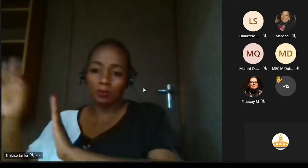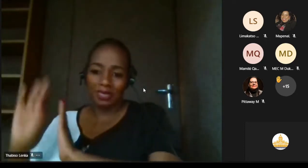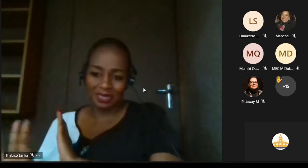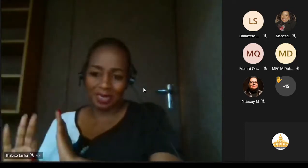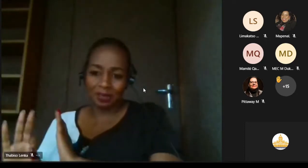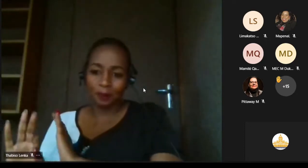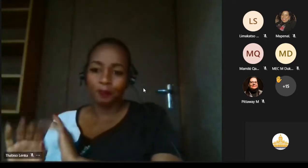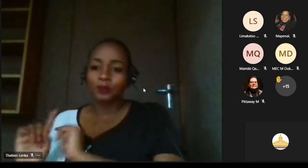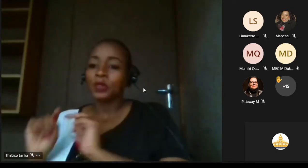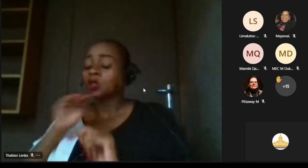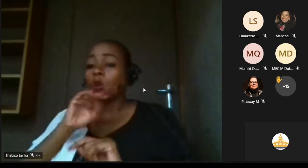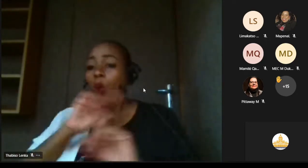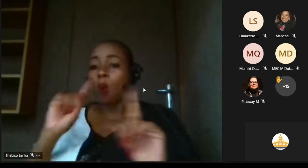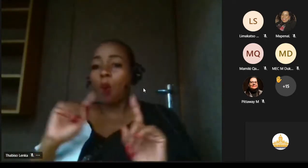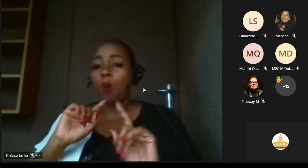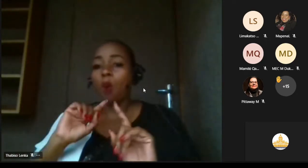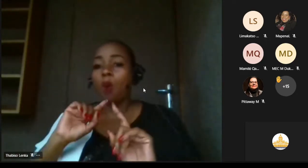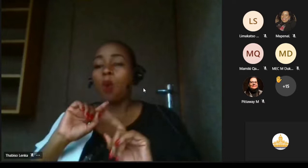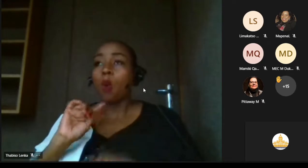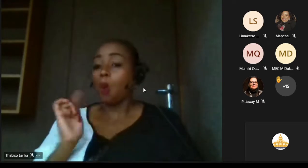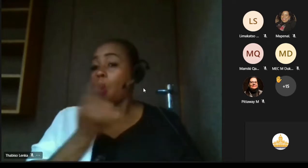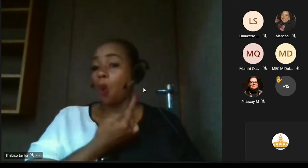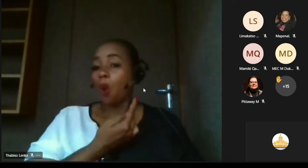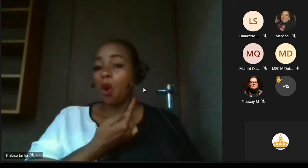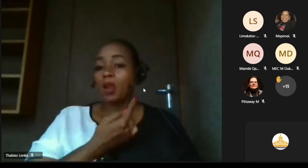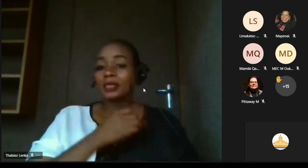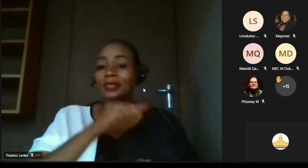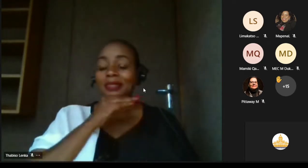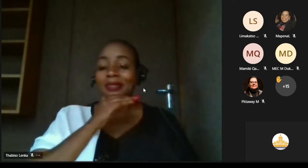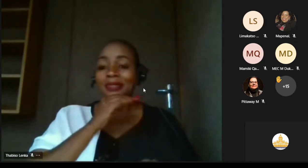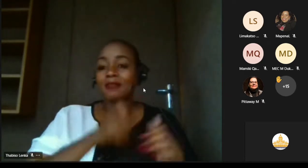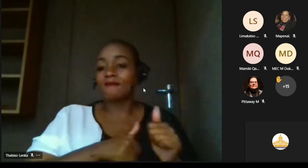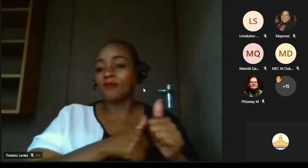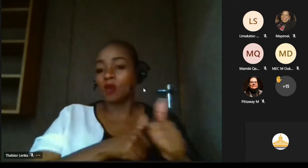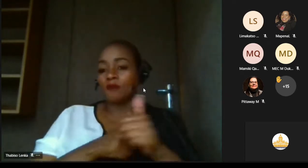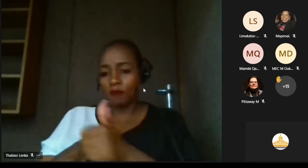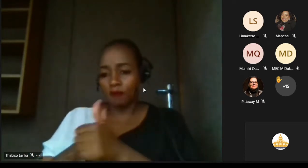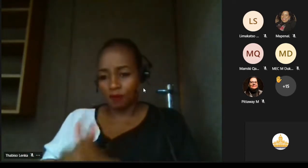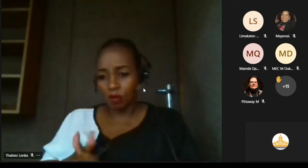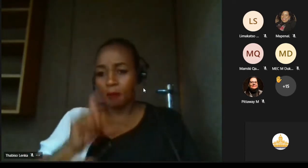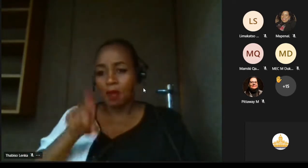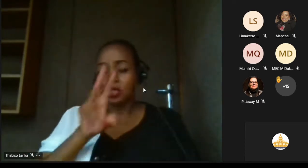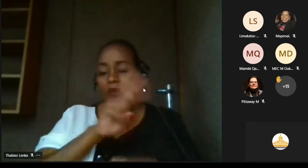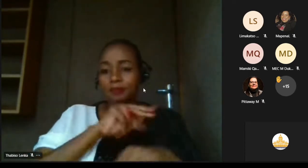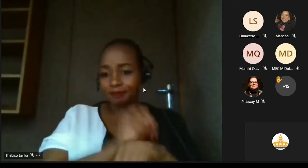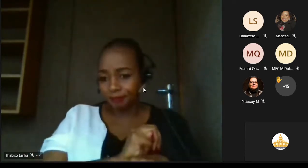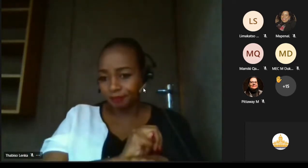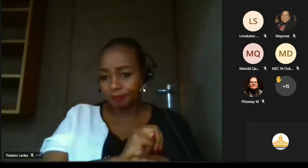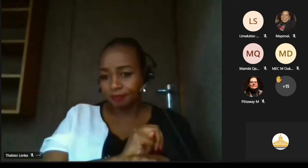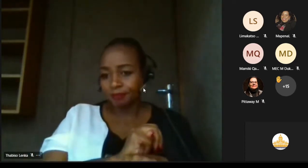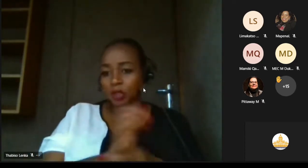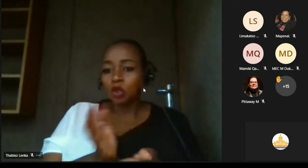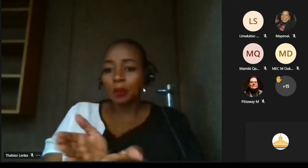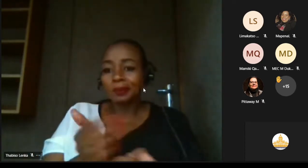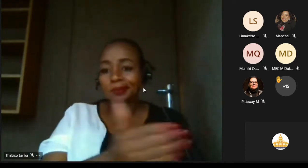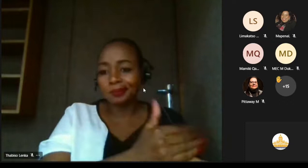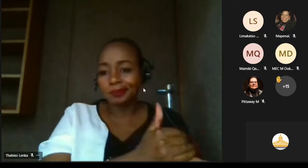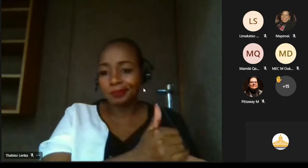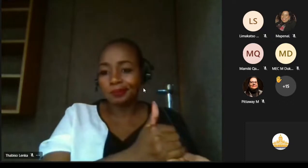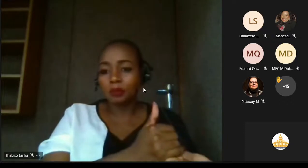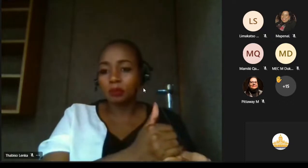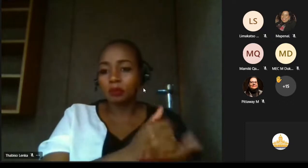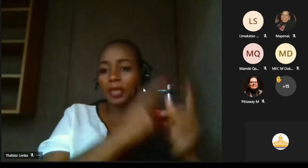Speaker, our financial performance on municipalities are as follows. In terms of the consolidated revenue for all